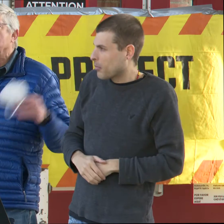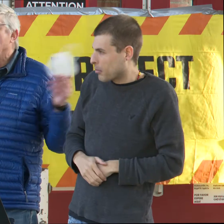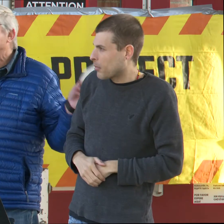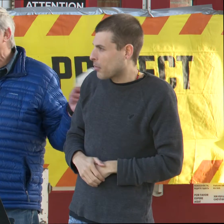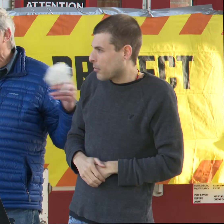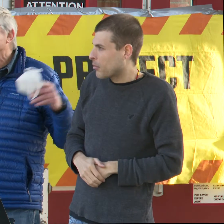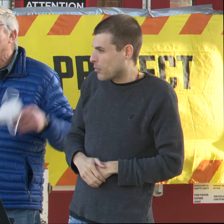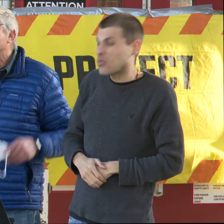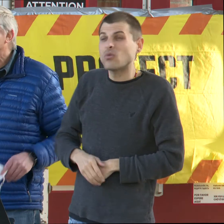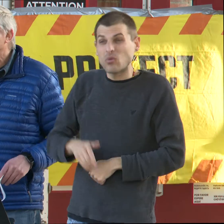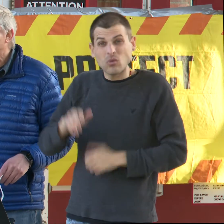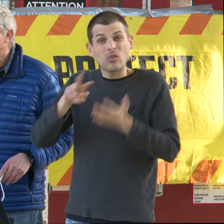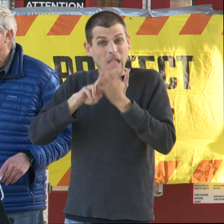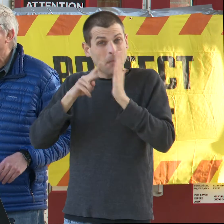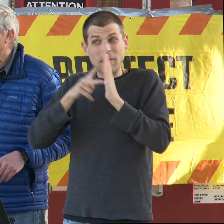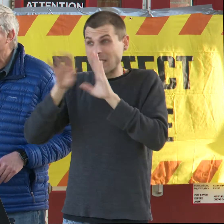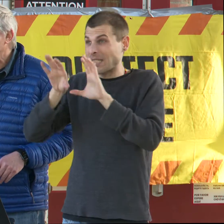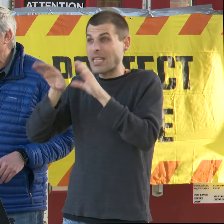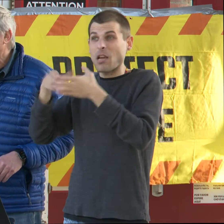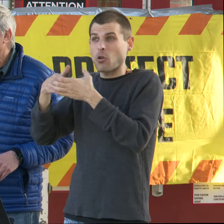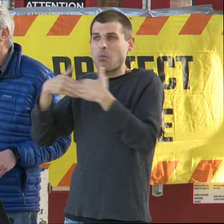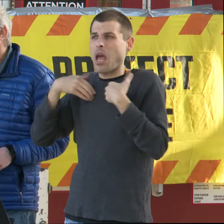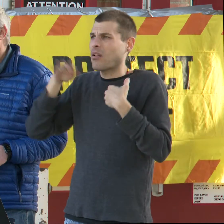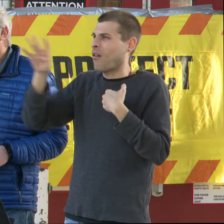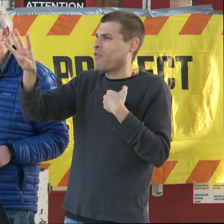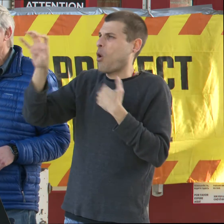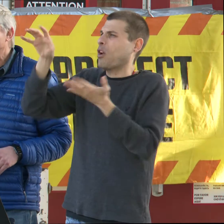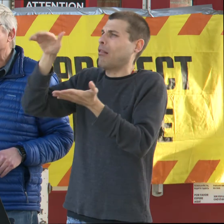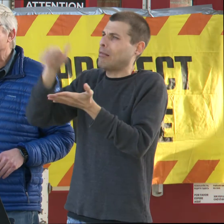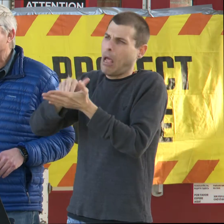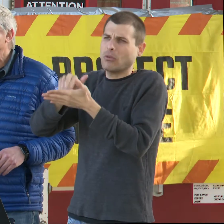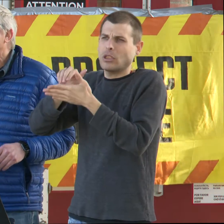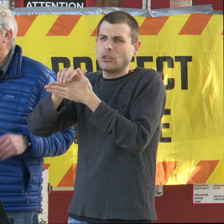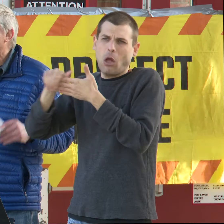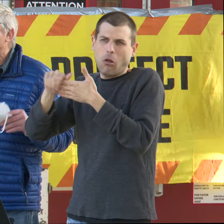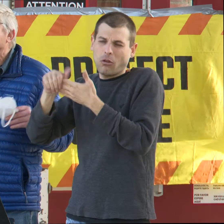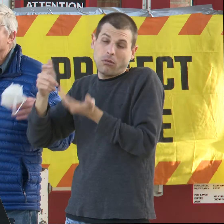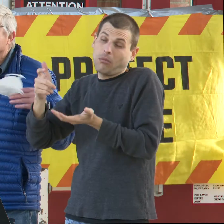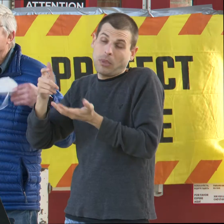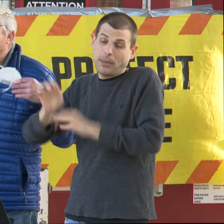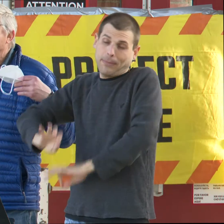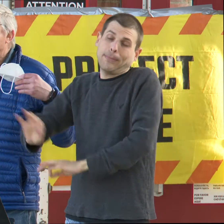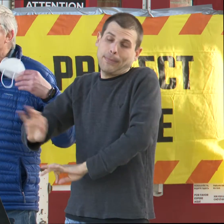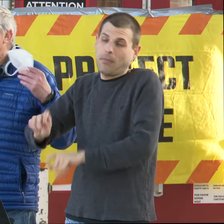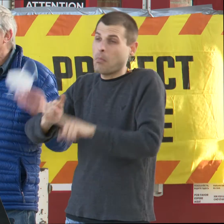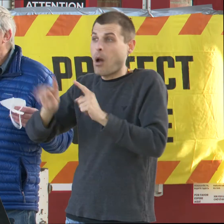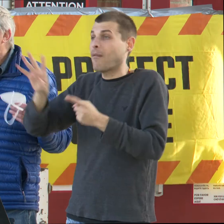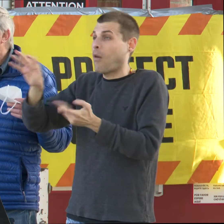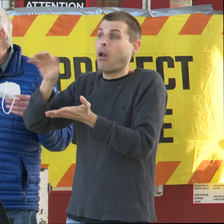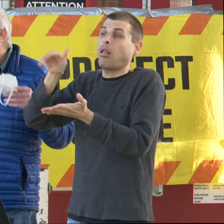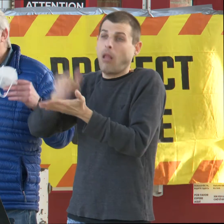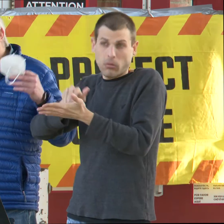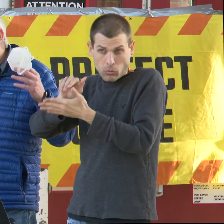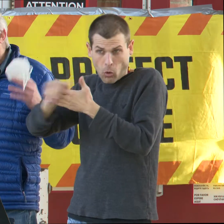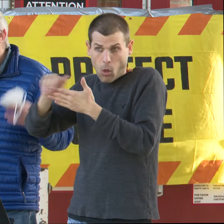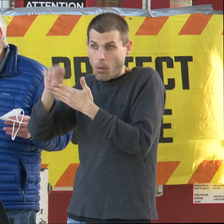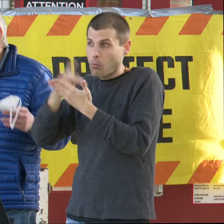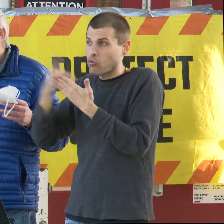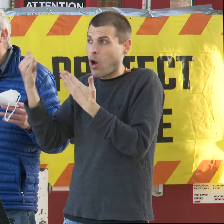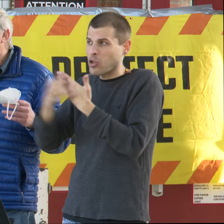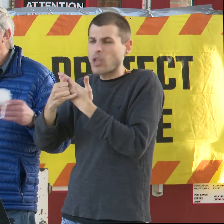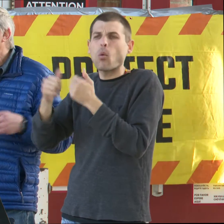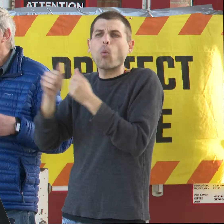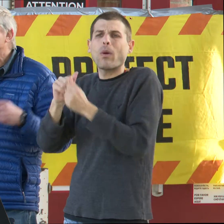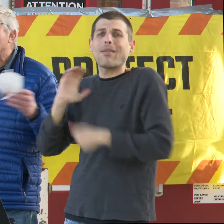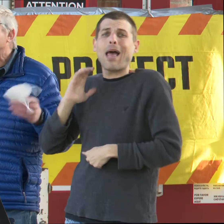It's roughly $400,000 project, which is, of course, a joke. But and it's not well